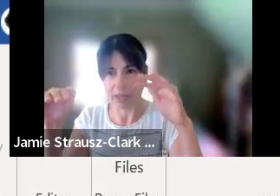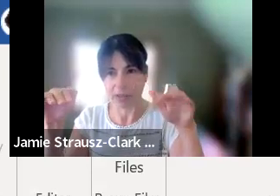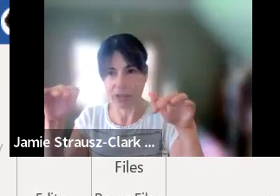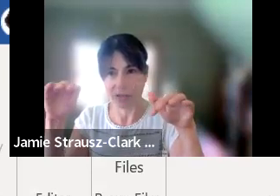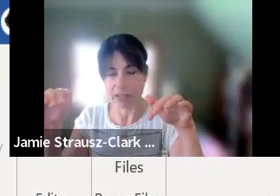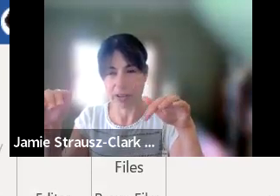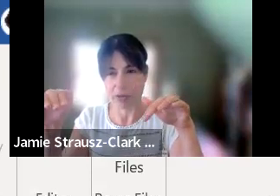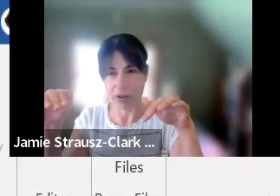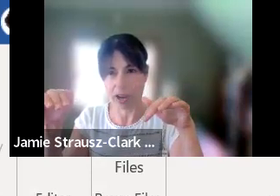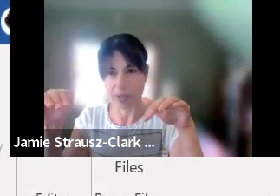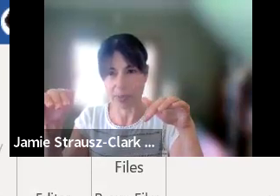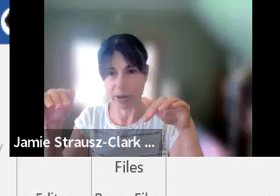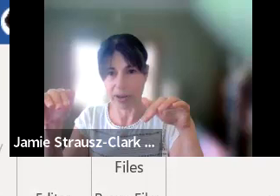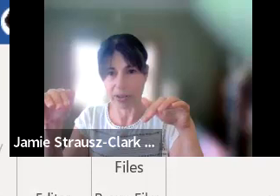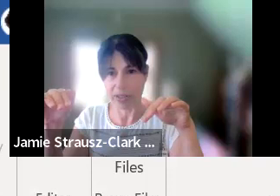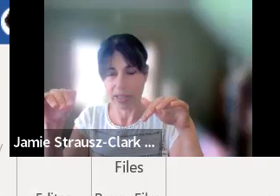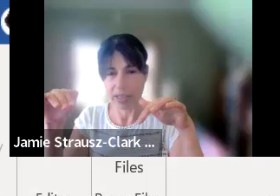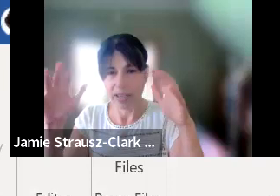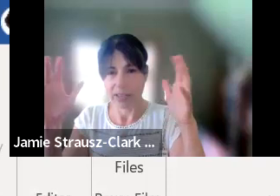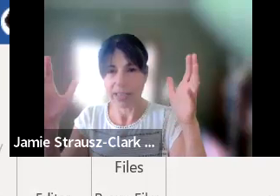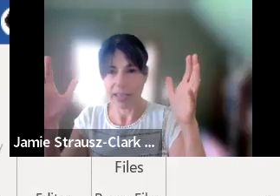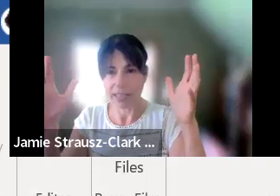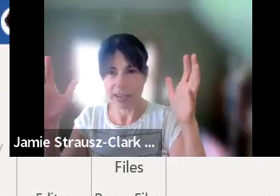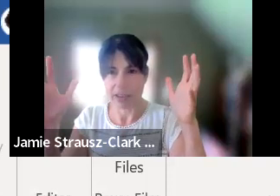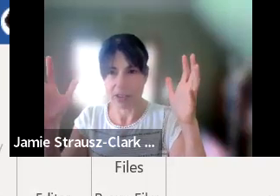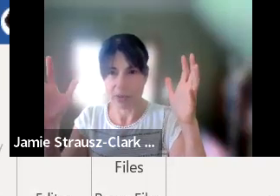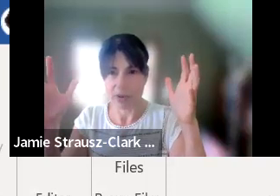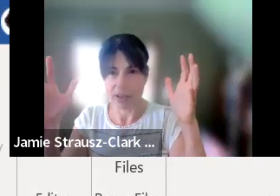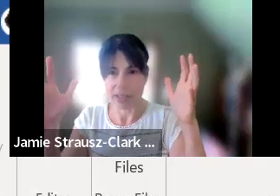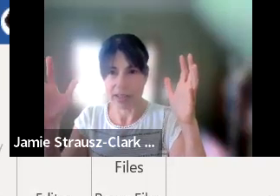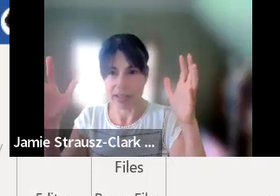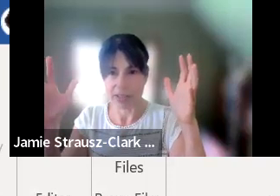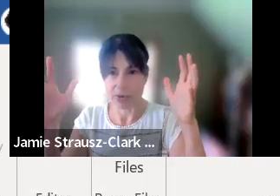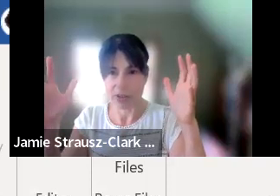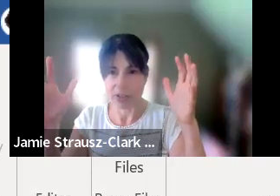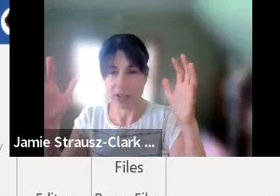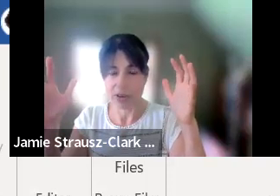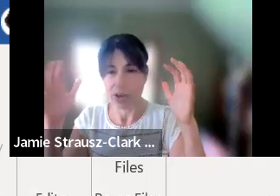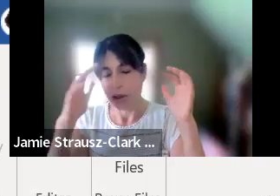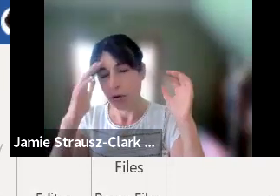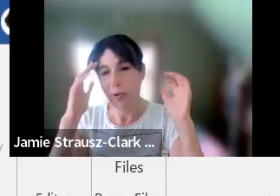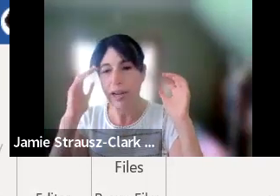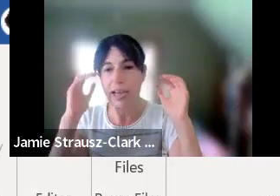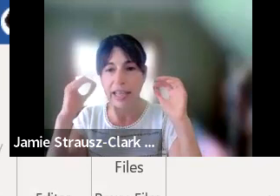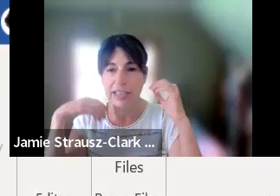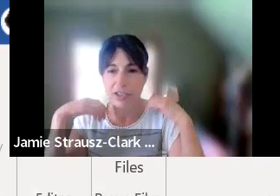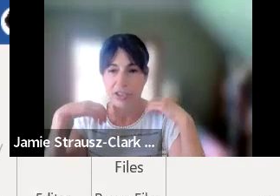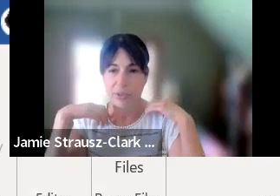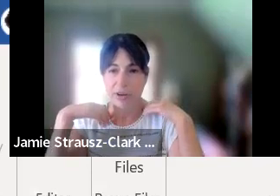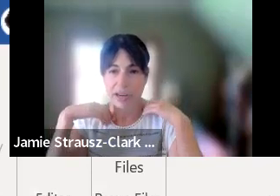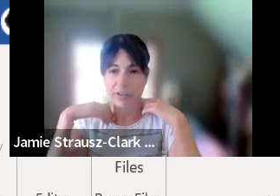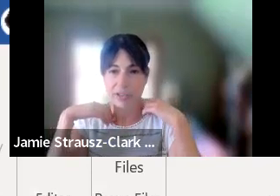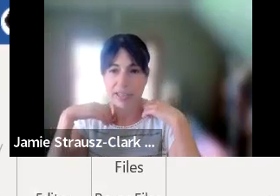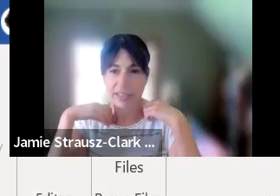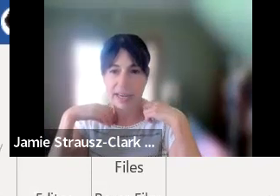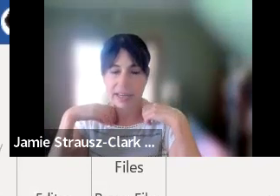might be able to intervene to overcome these barriers. And that's the idea of how this root cause analysis works. So what I'd like to do in